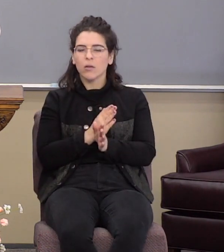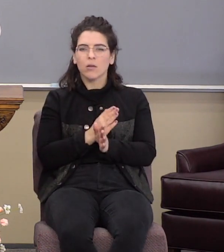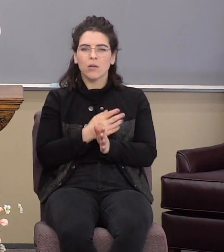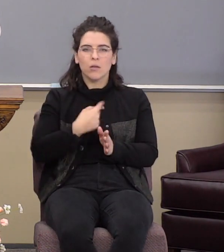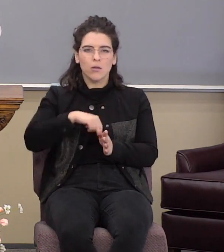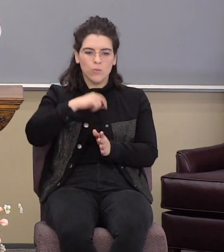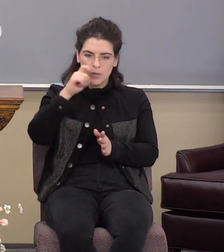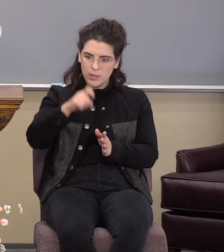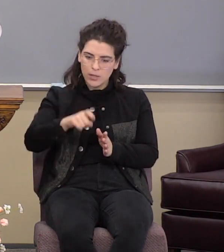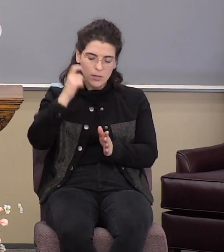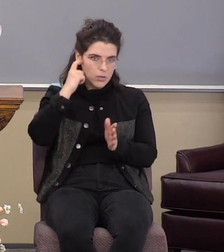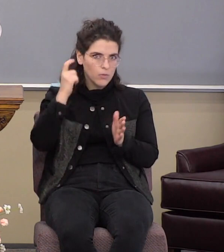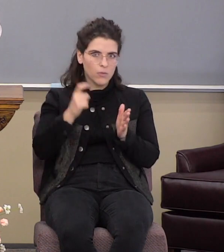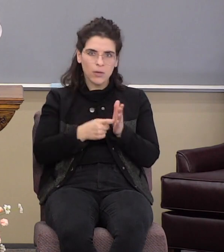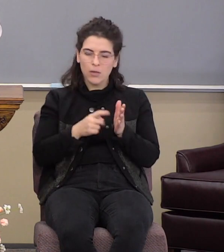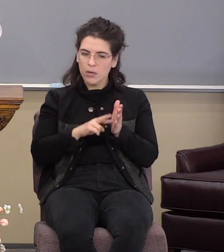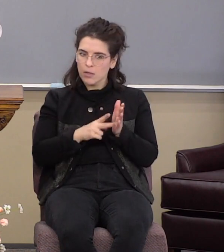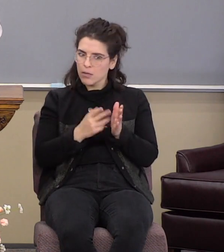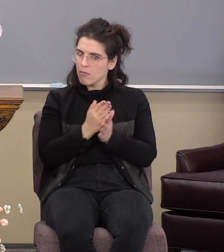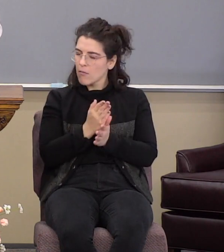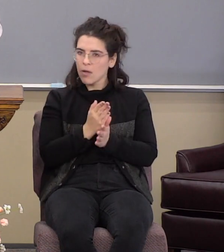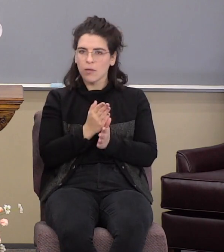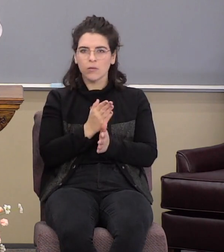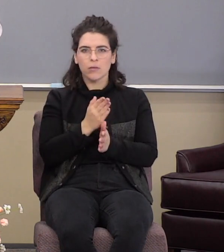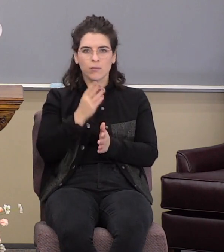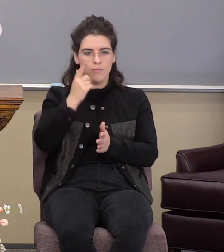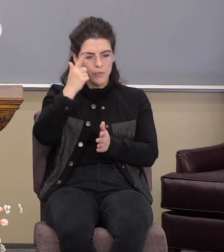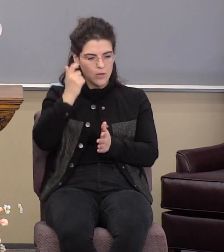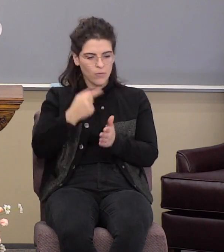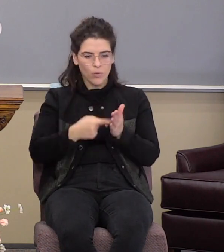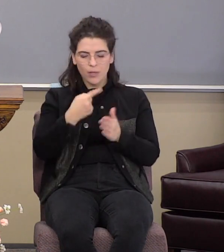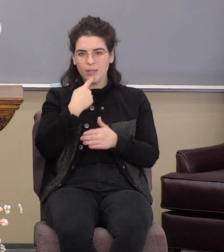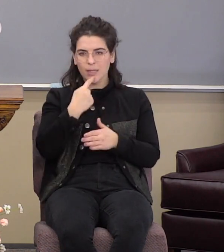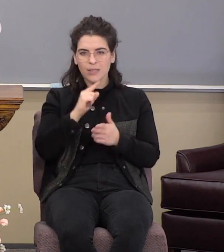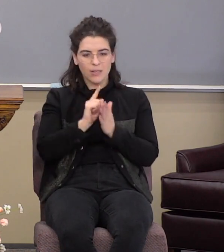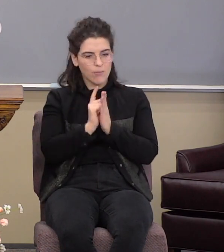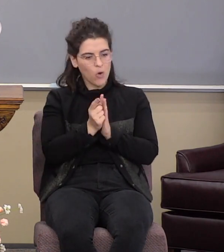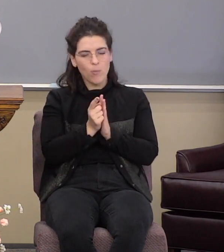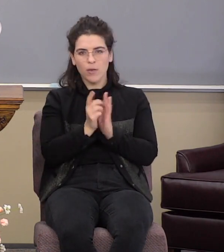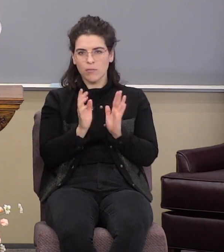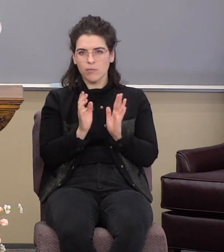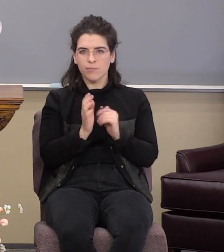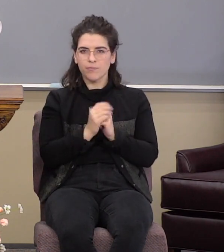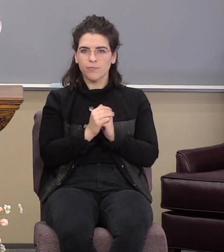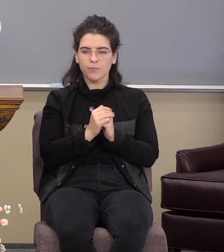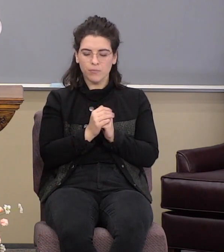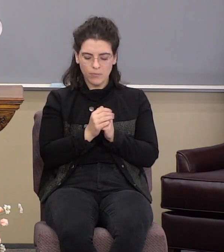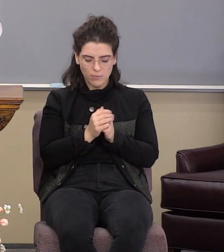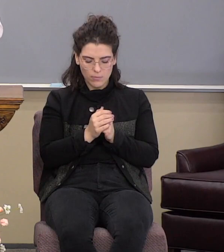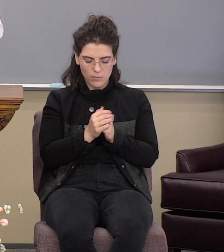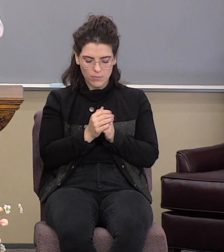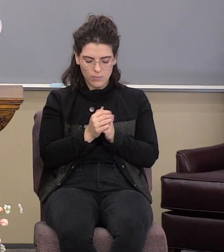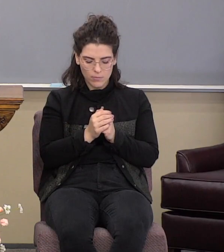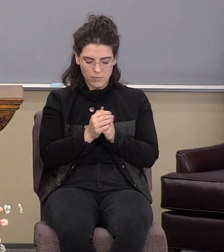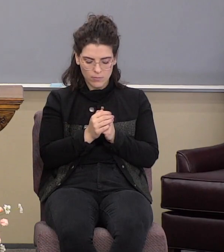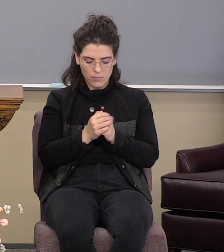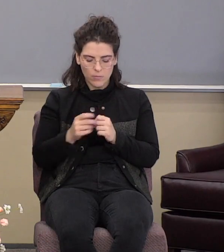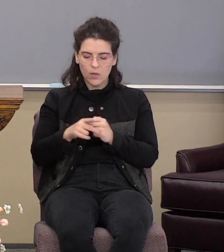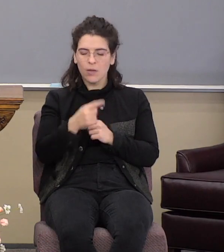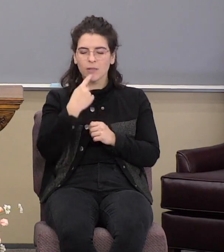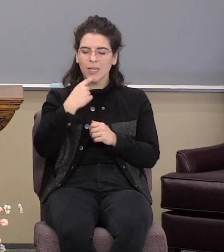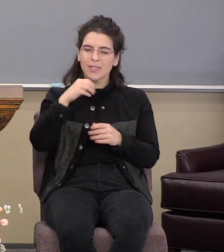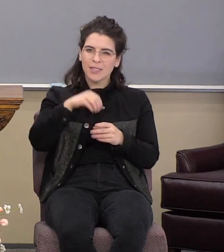have to recognize the context because of what he's going to say in just a moment here, okay? Paul says,